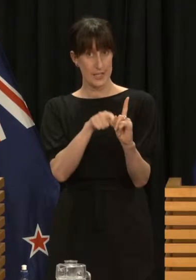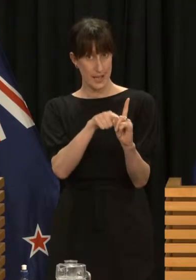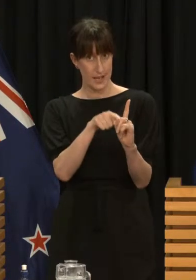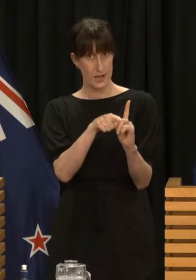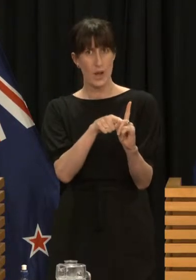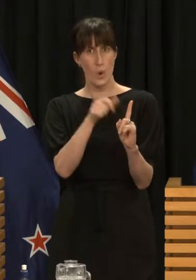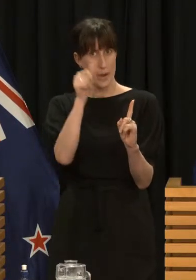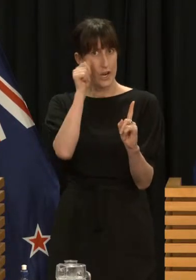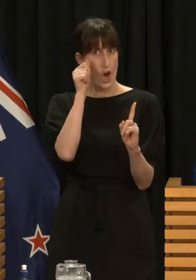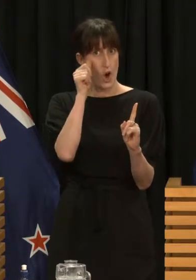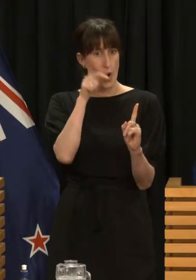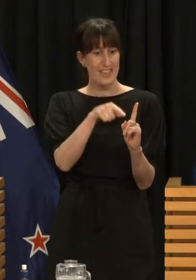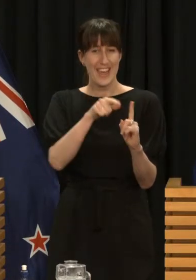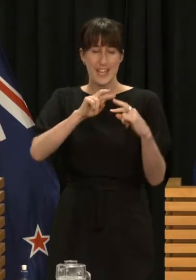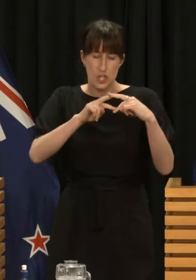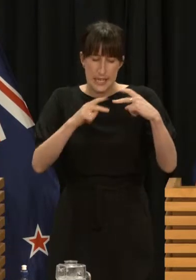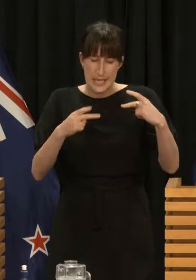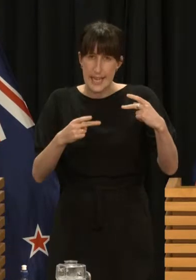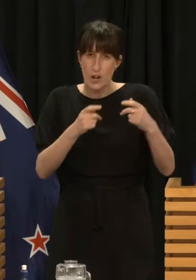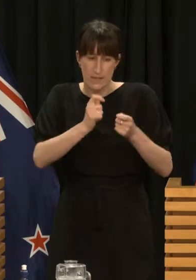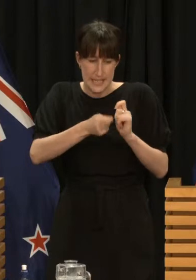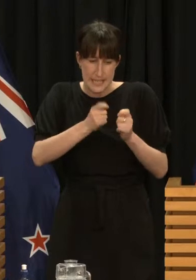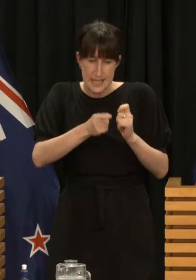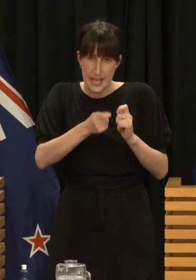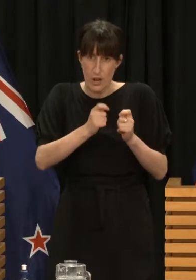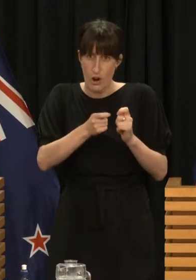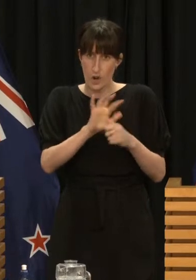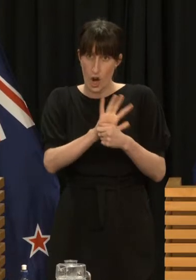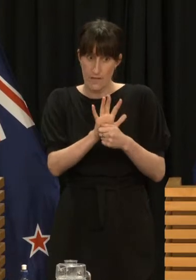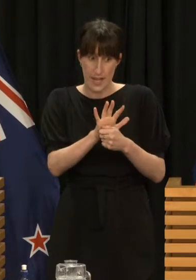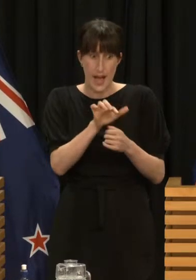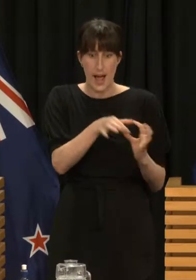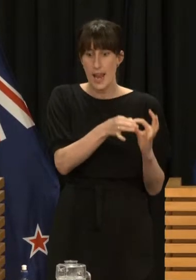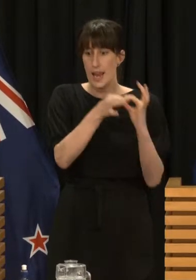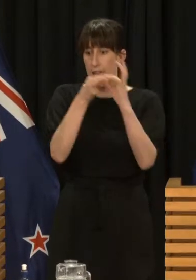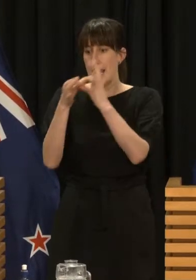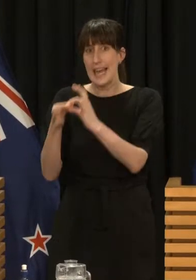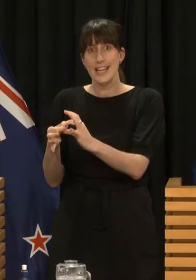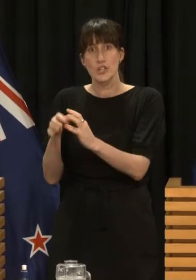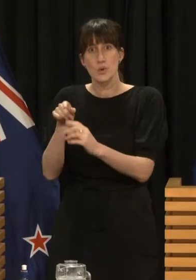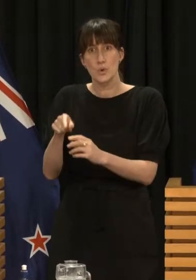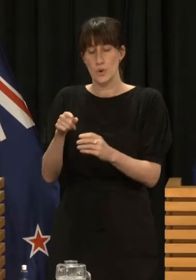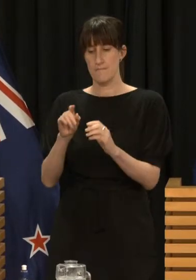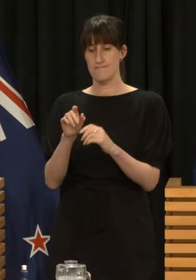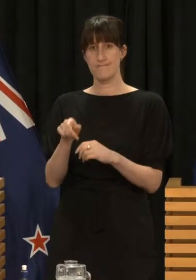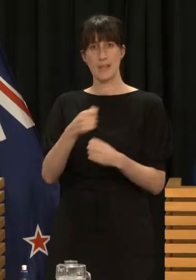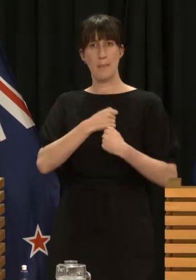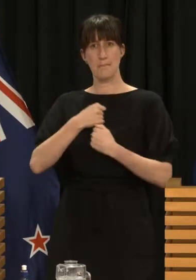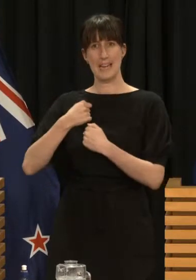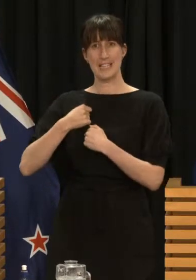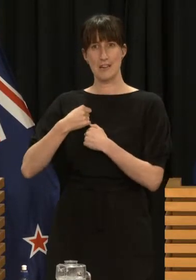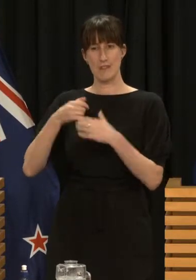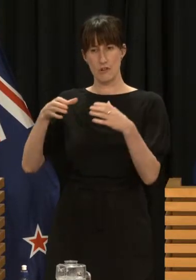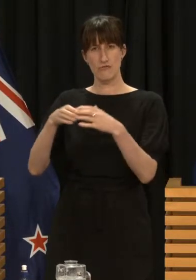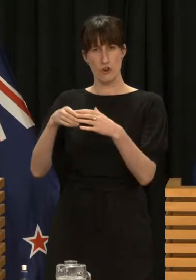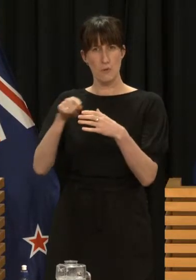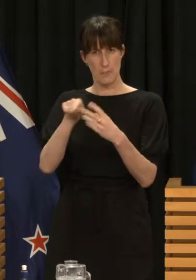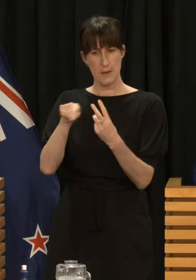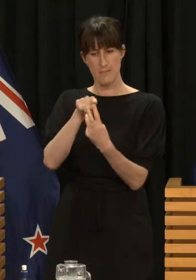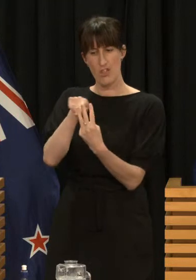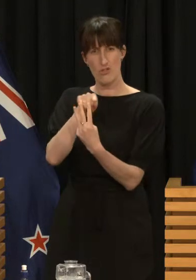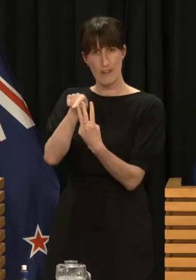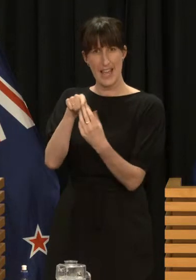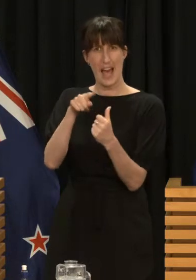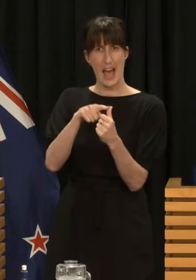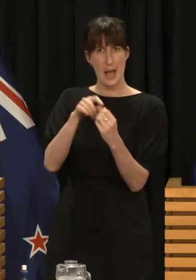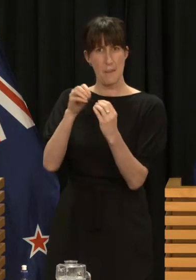from the jet park who spent some time in locations close to where this new case worked. That direct link means